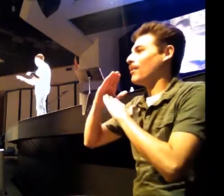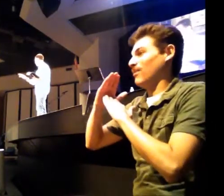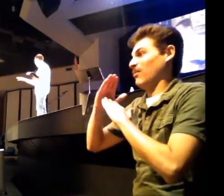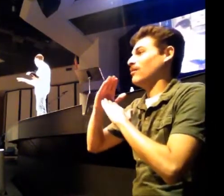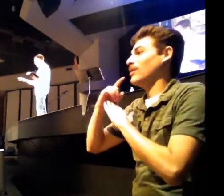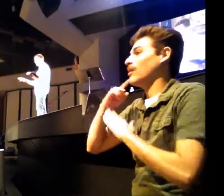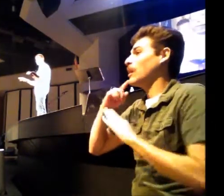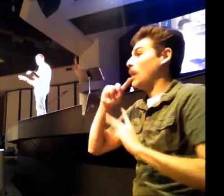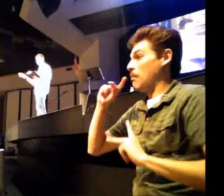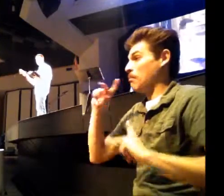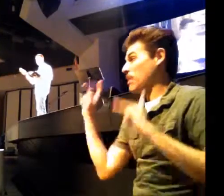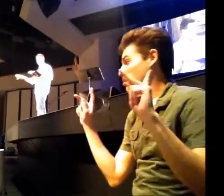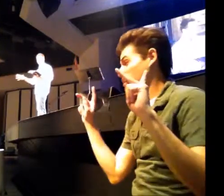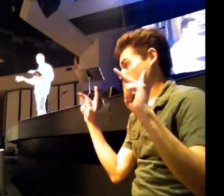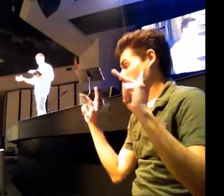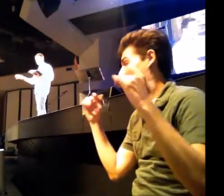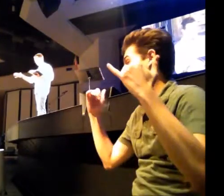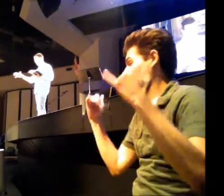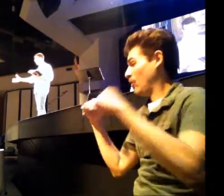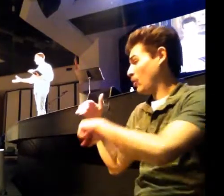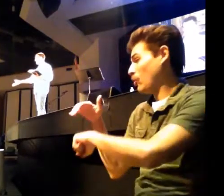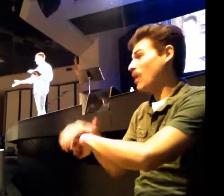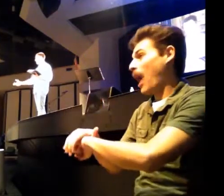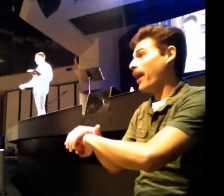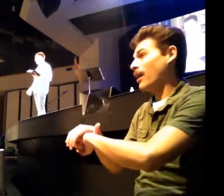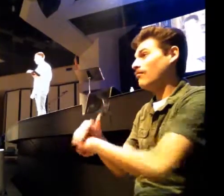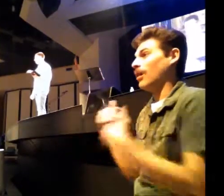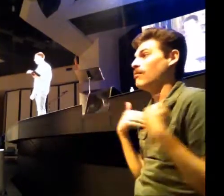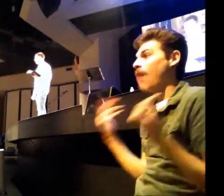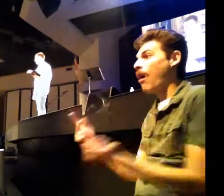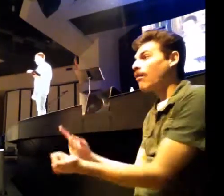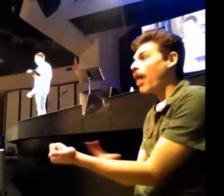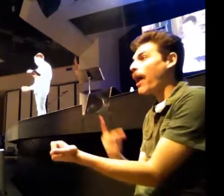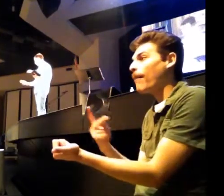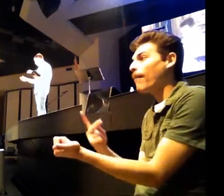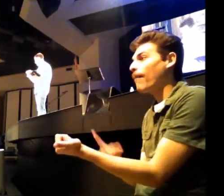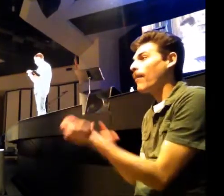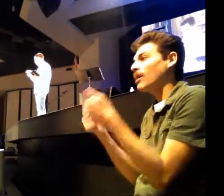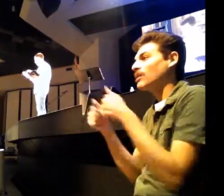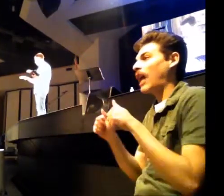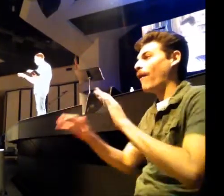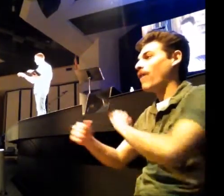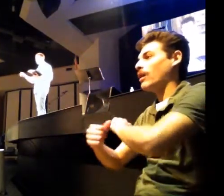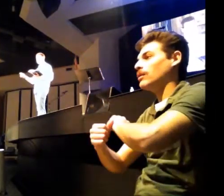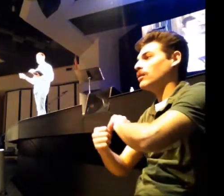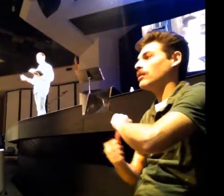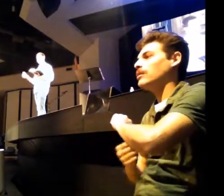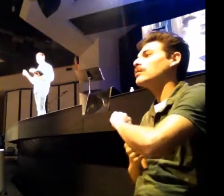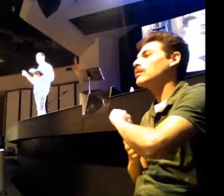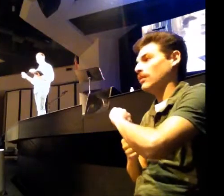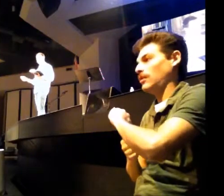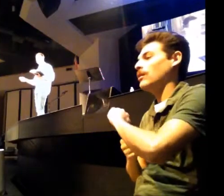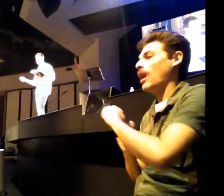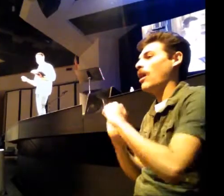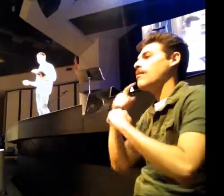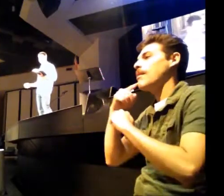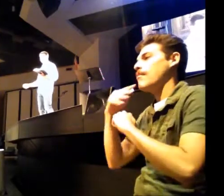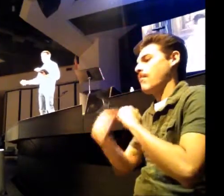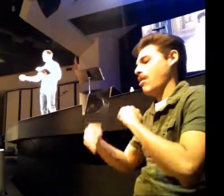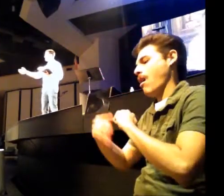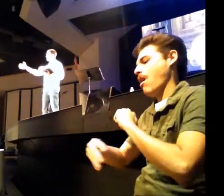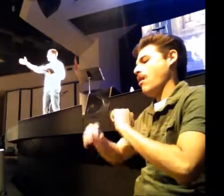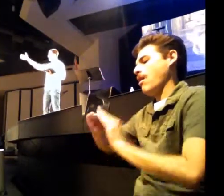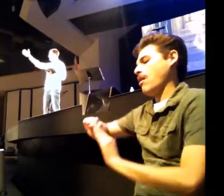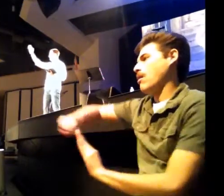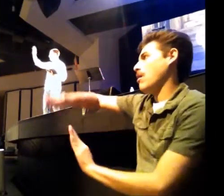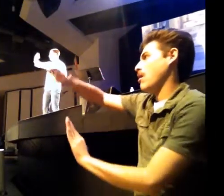and tell them, tonight I want you to sacrifice a young lamb. His people, I want you to do this. And I want you to take the blood of that lamb